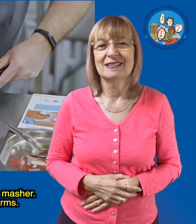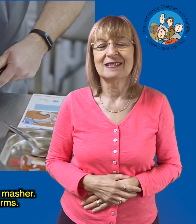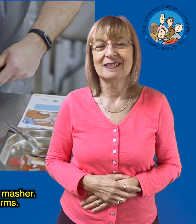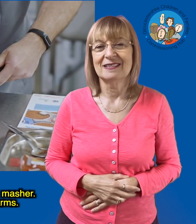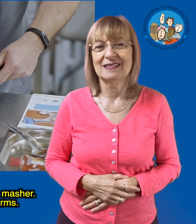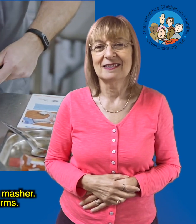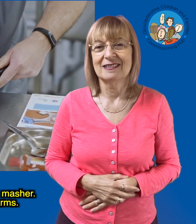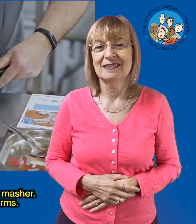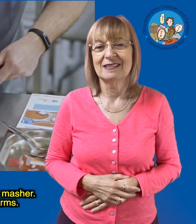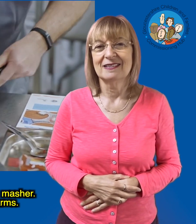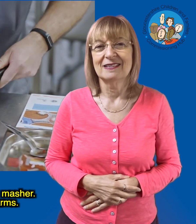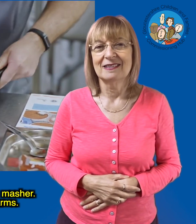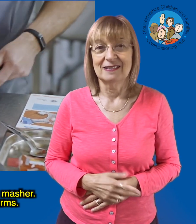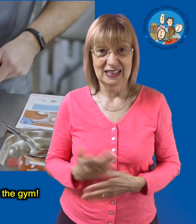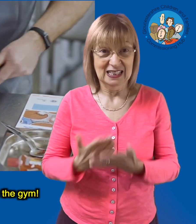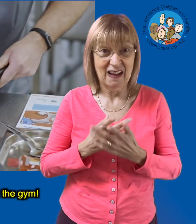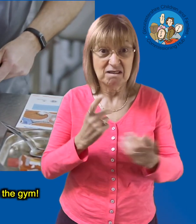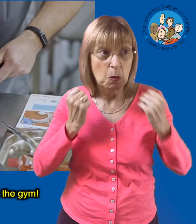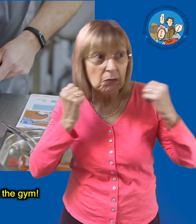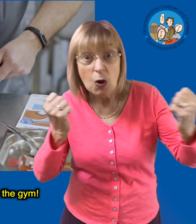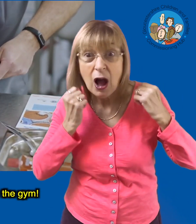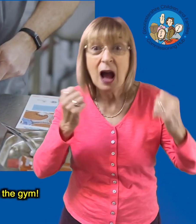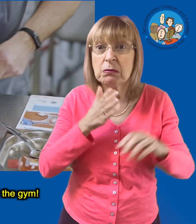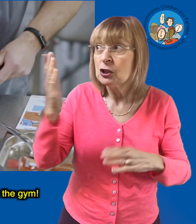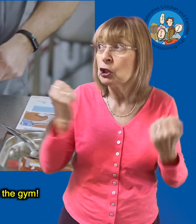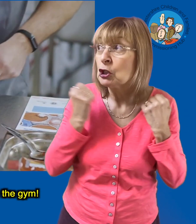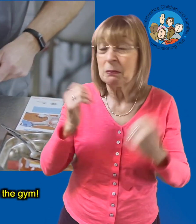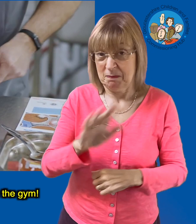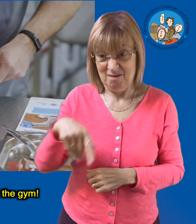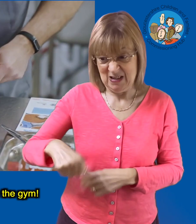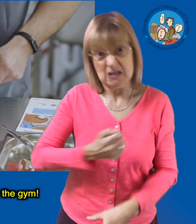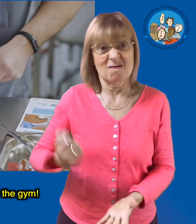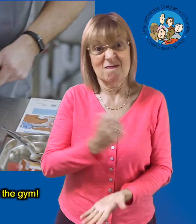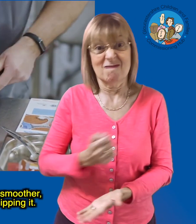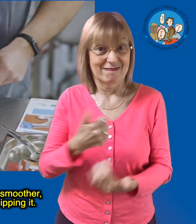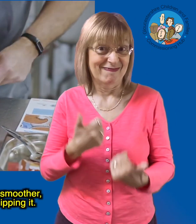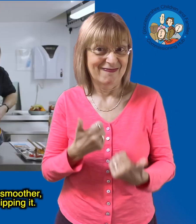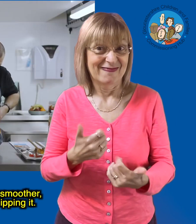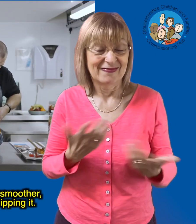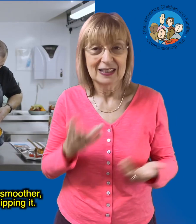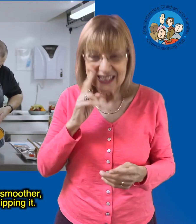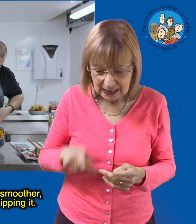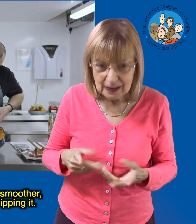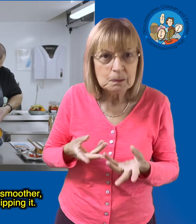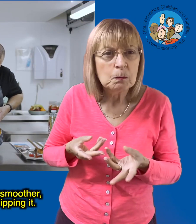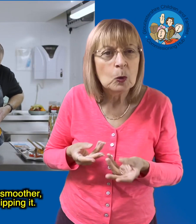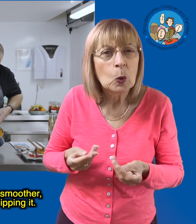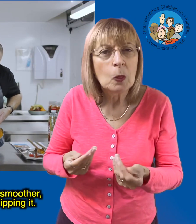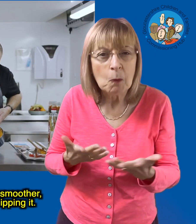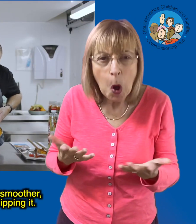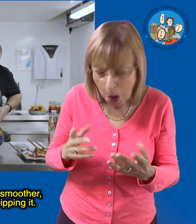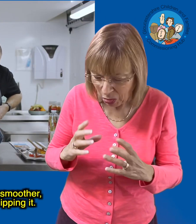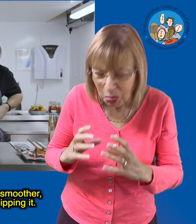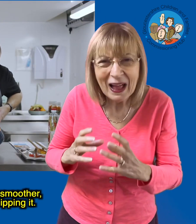This builds a bit of muscle in your arms, so a good workout, say if you're going to the gym. So you can now see it's got that little